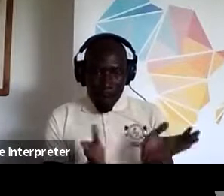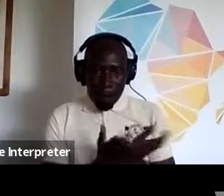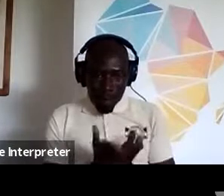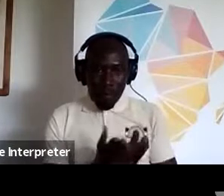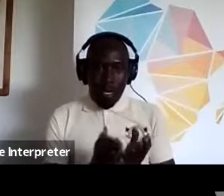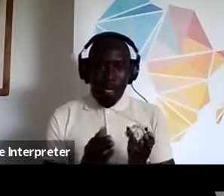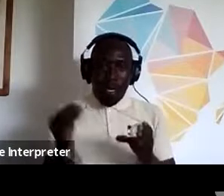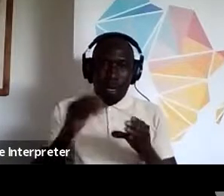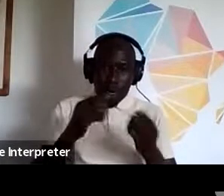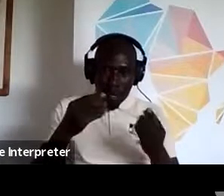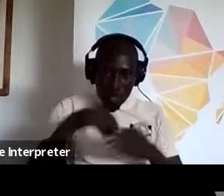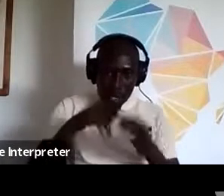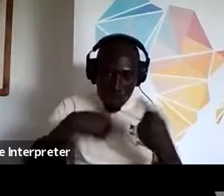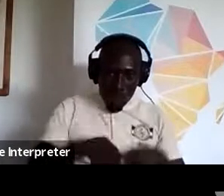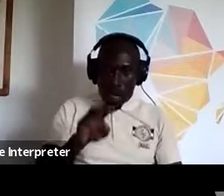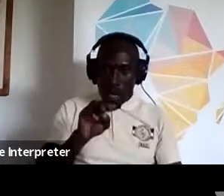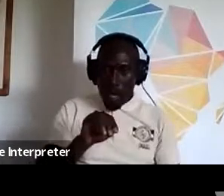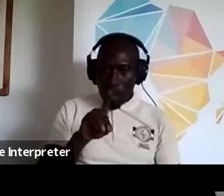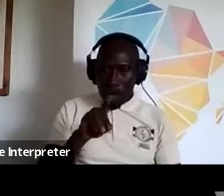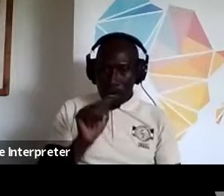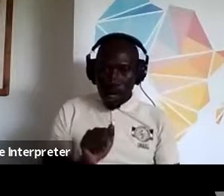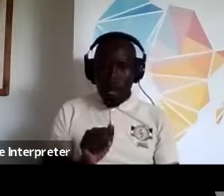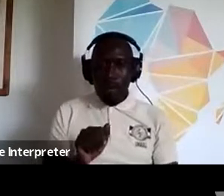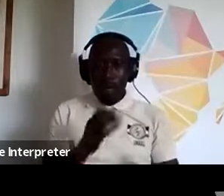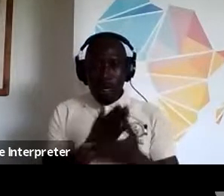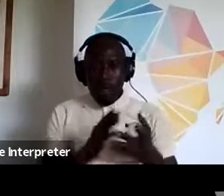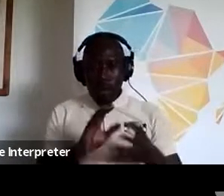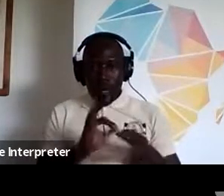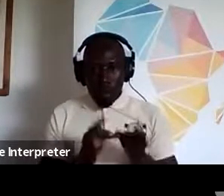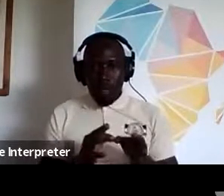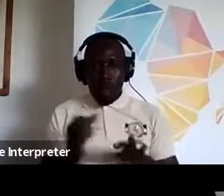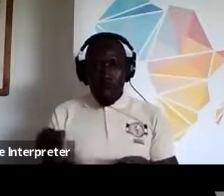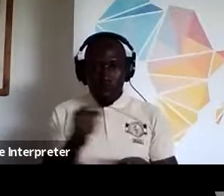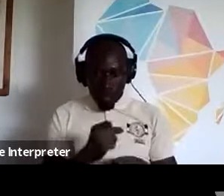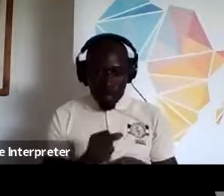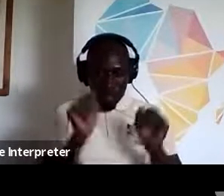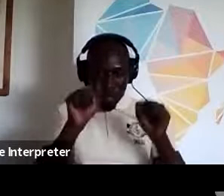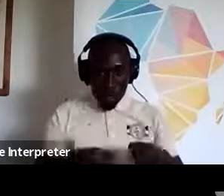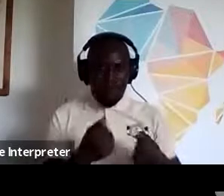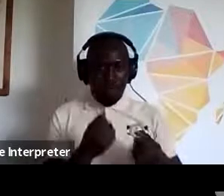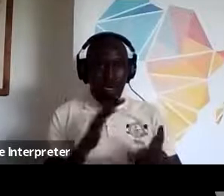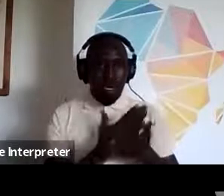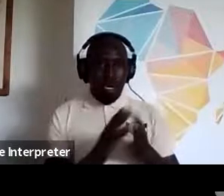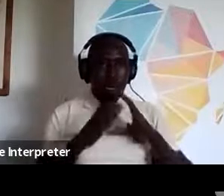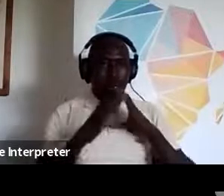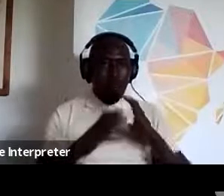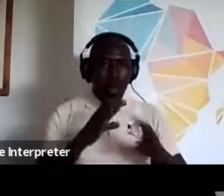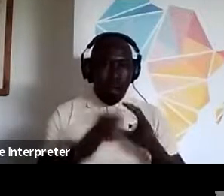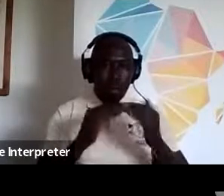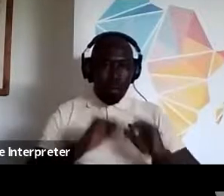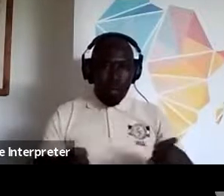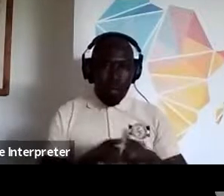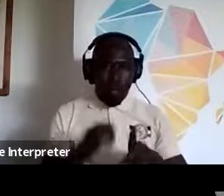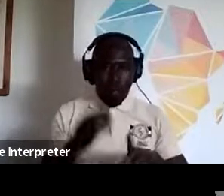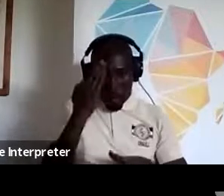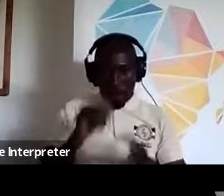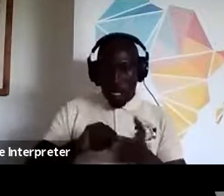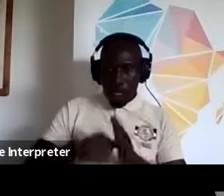language interpreters who are recruited in a pool so that they can be able to give communication. I also know that the issues